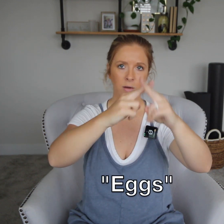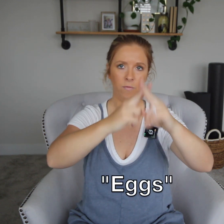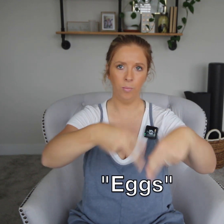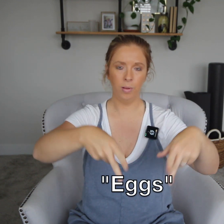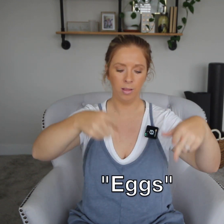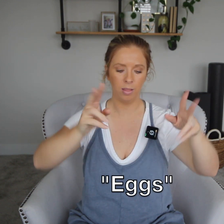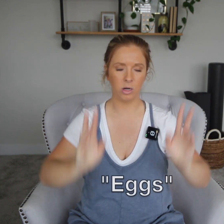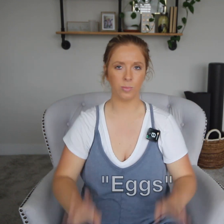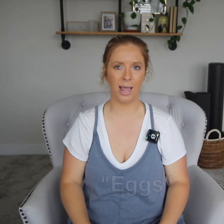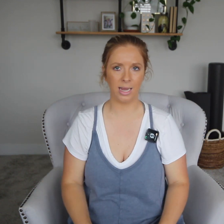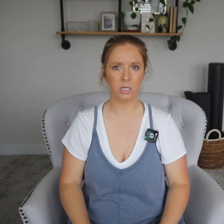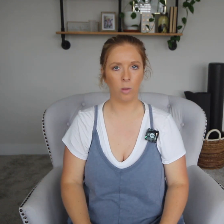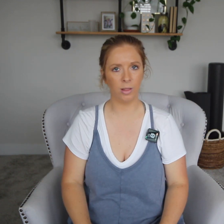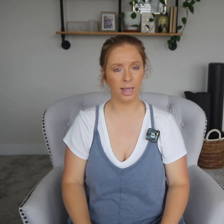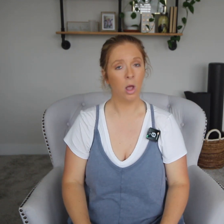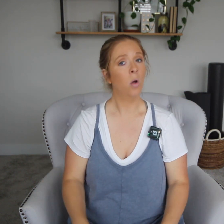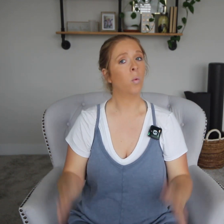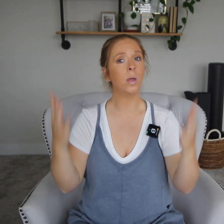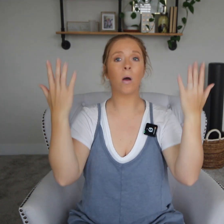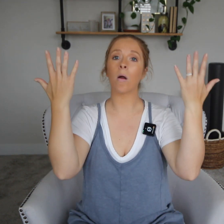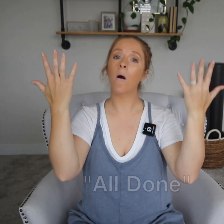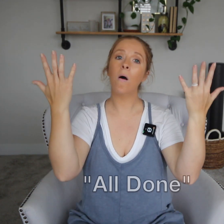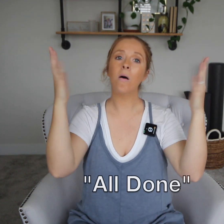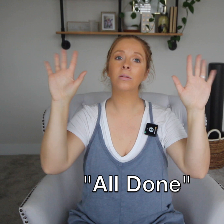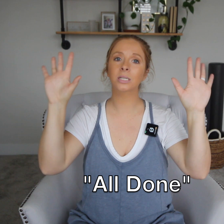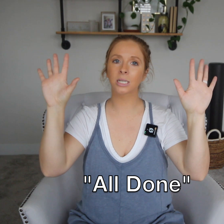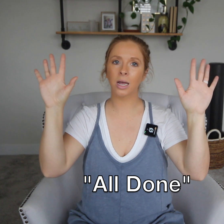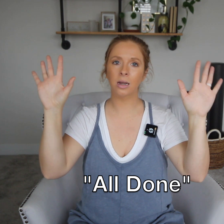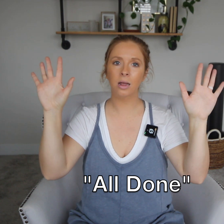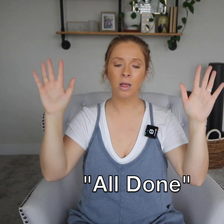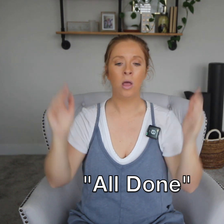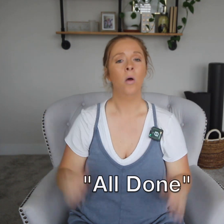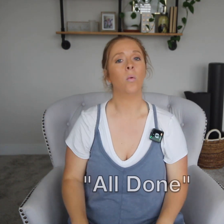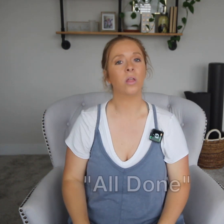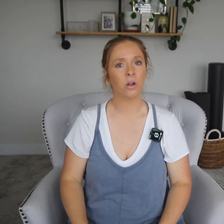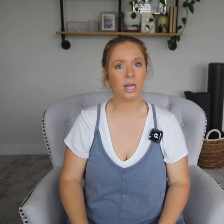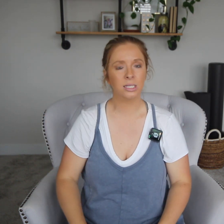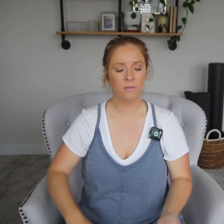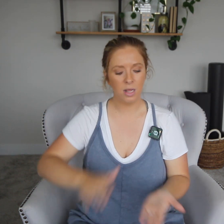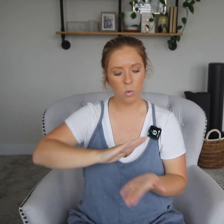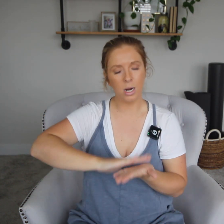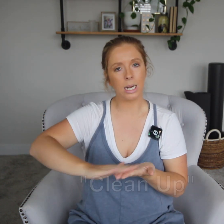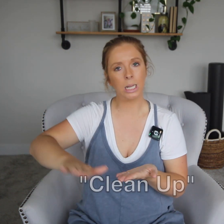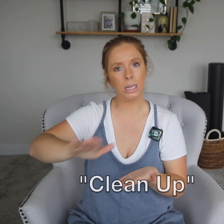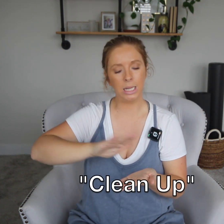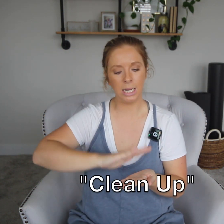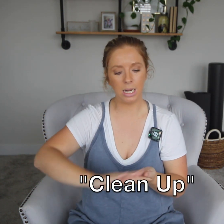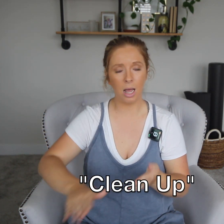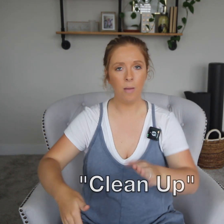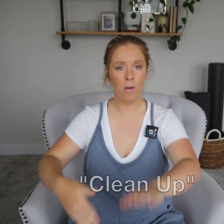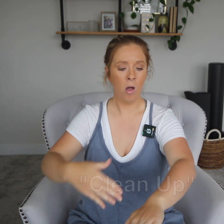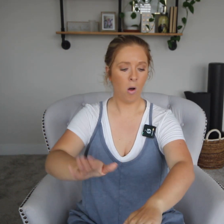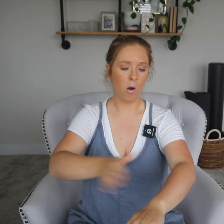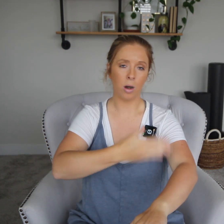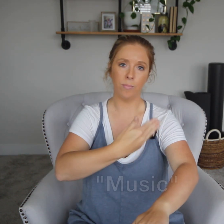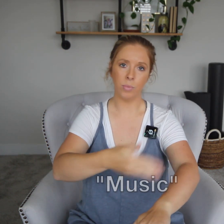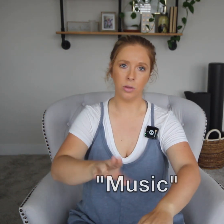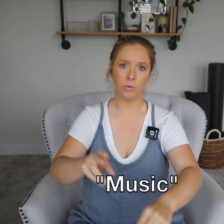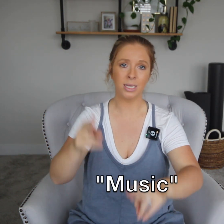whoop, there's my egg. So I'll be like, we are all done with an activity. We're gonna clean up our